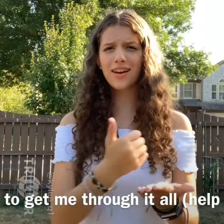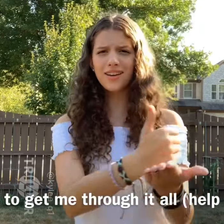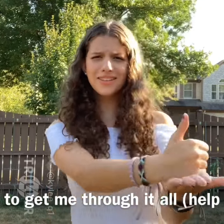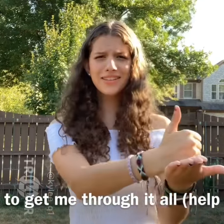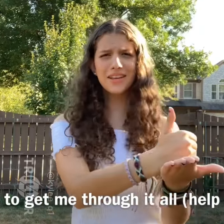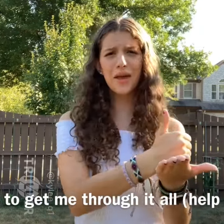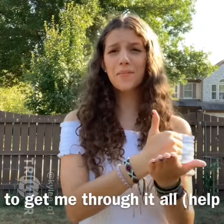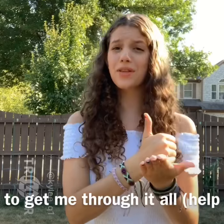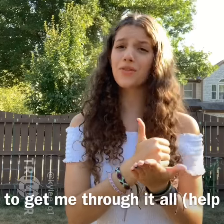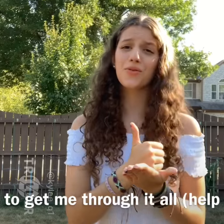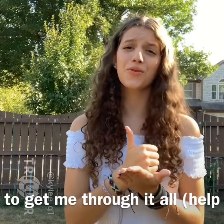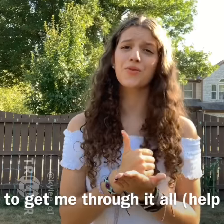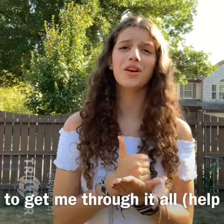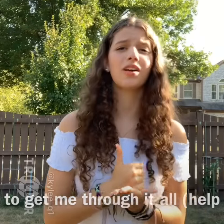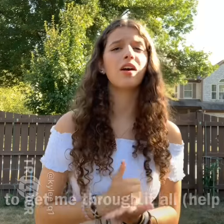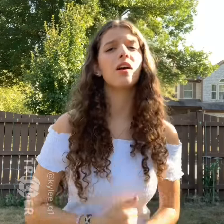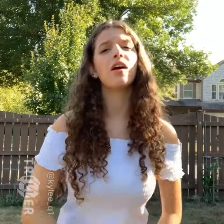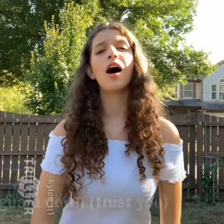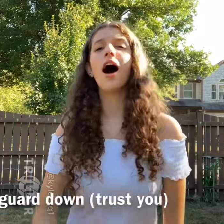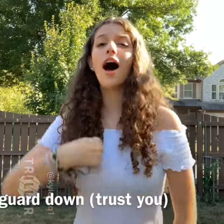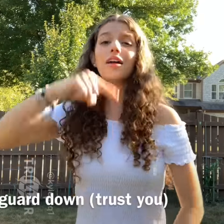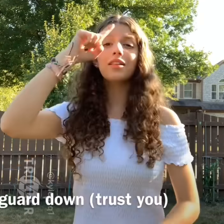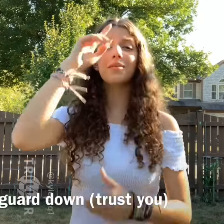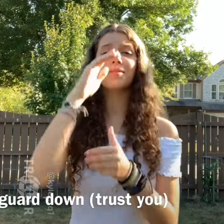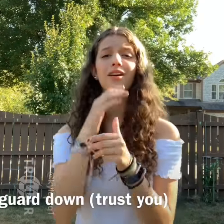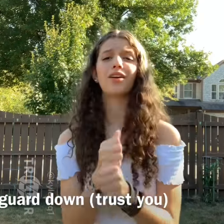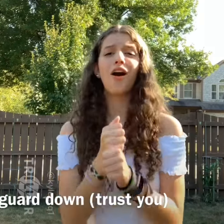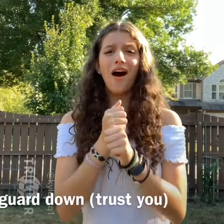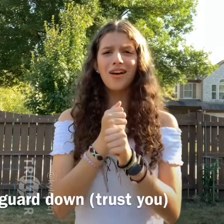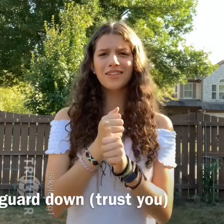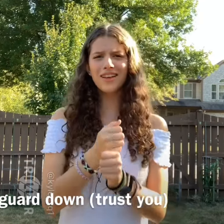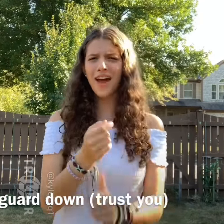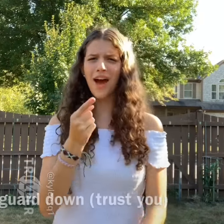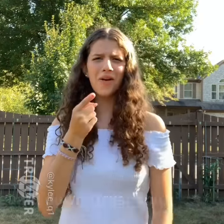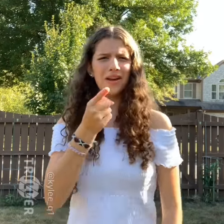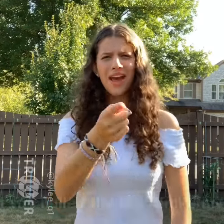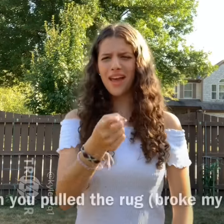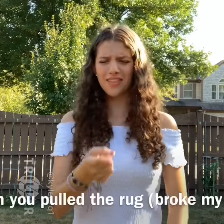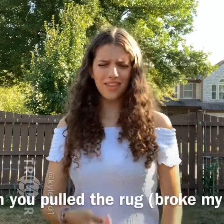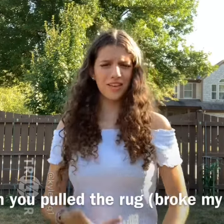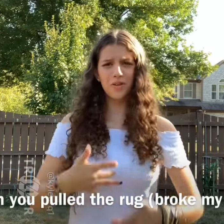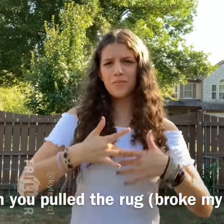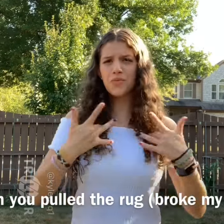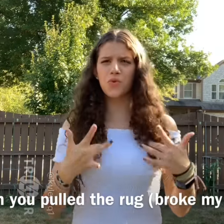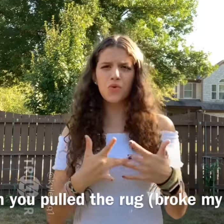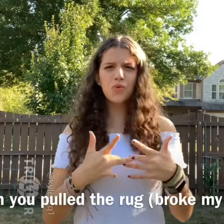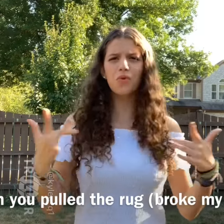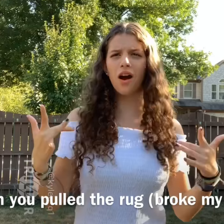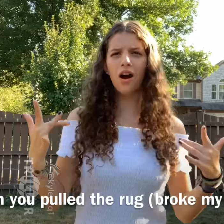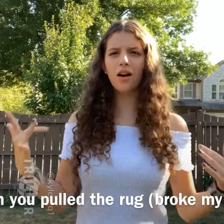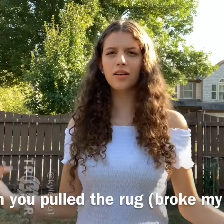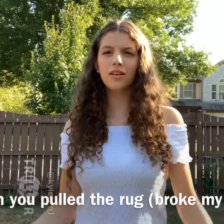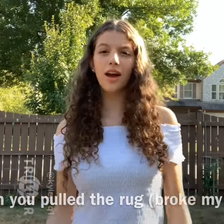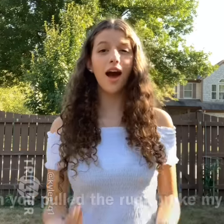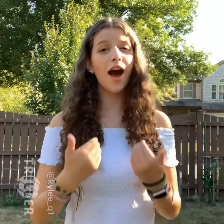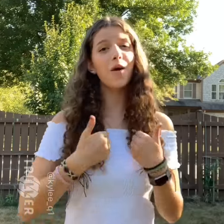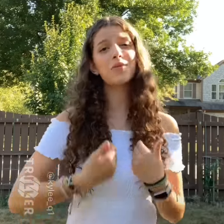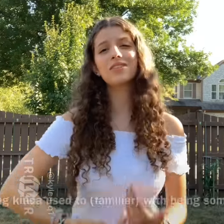to get me through it all I left my guard down and then you pulled the rug I was